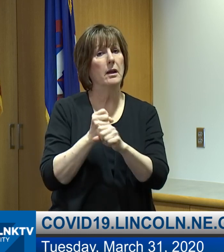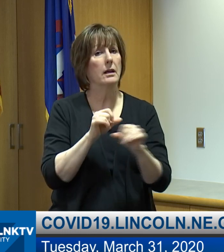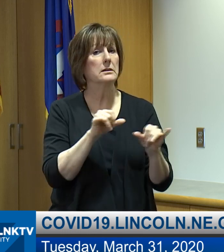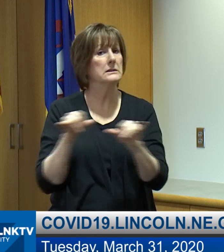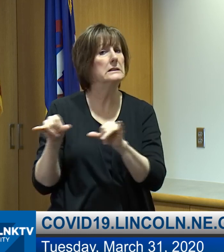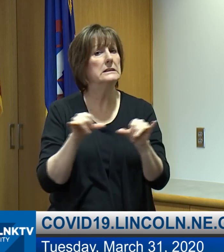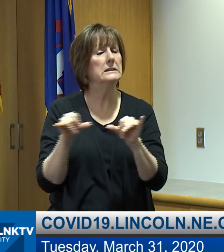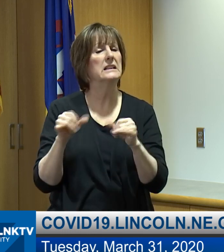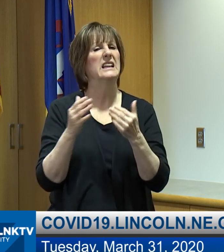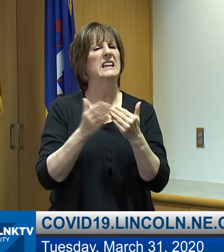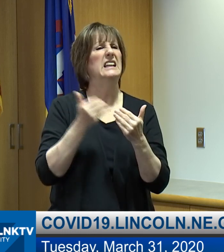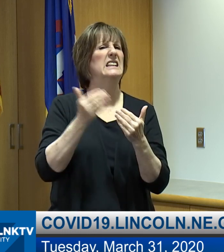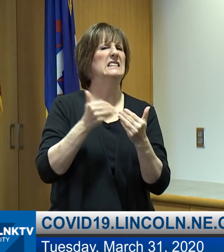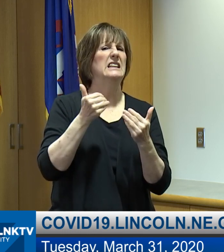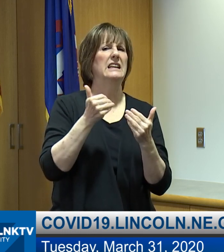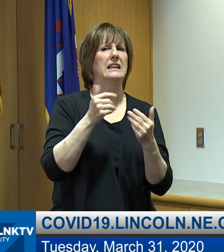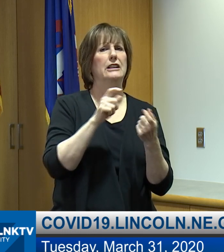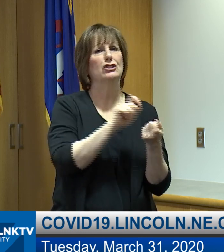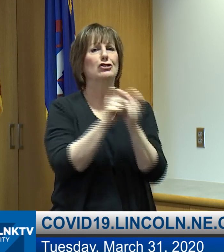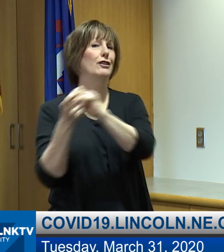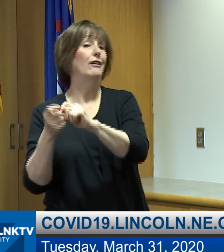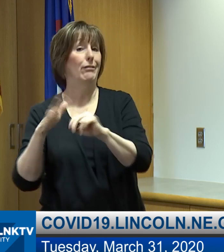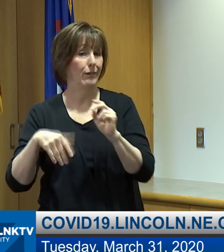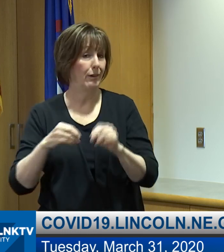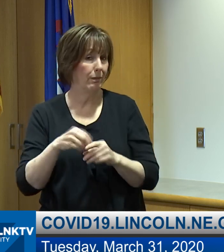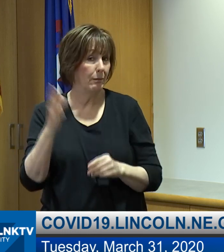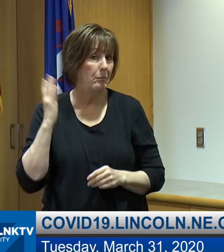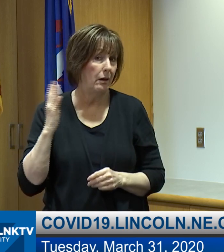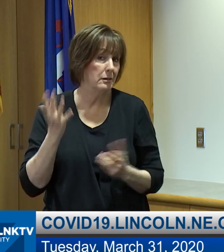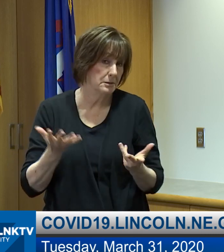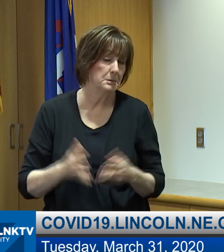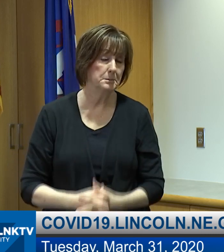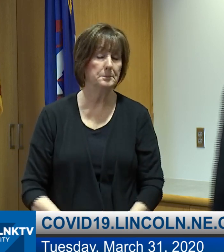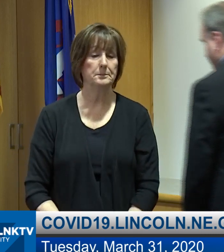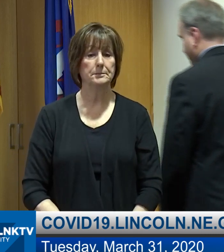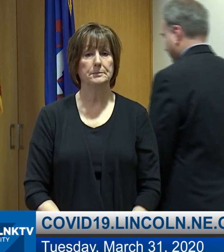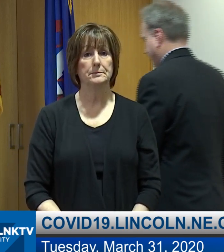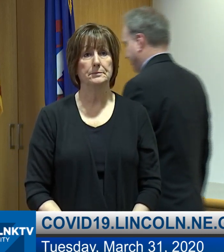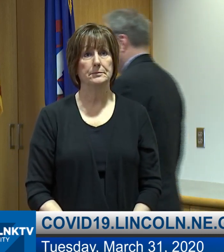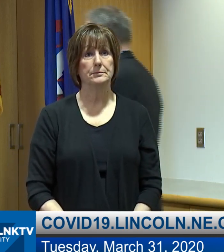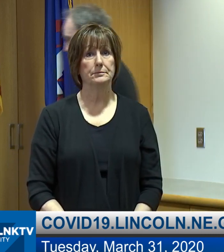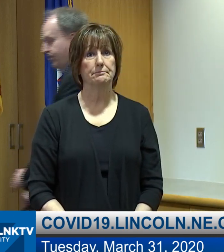be an easier transition than it might have been in the past.